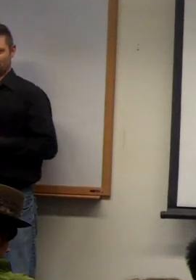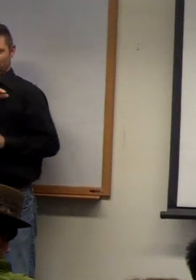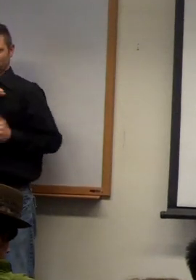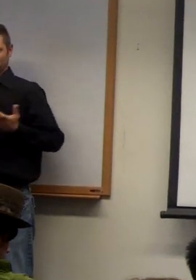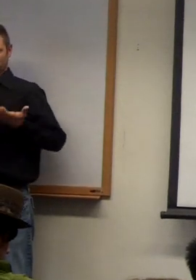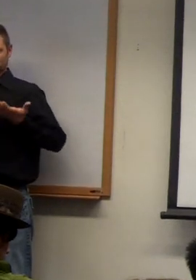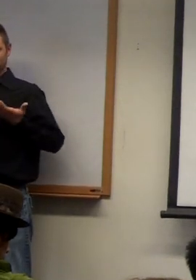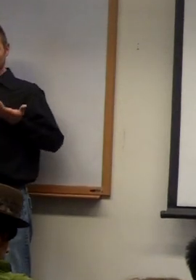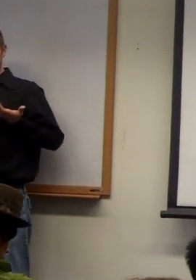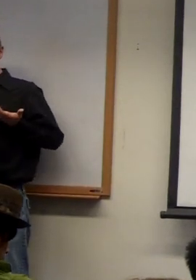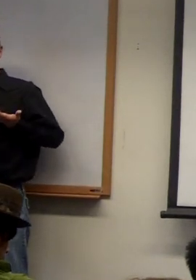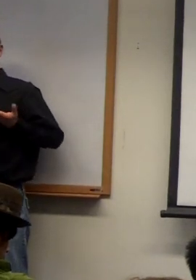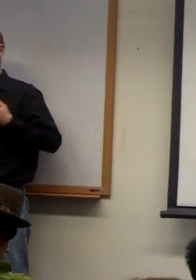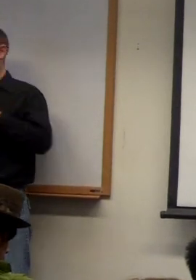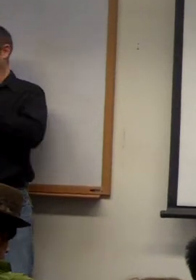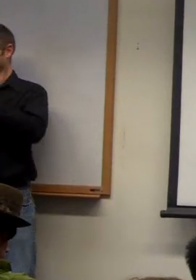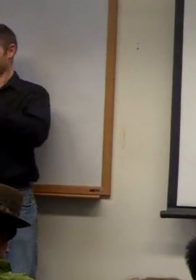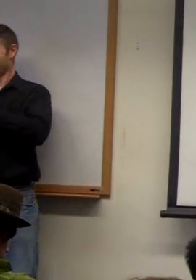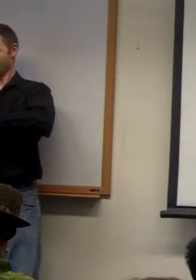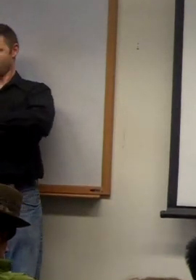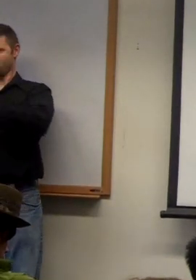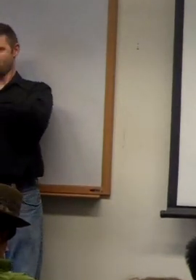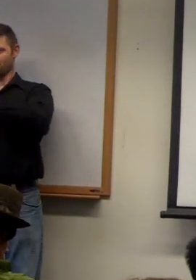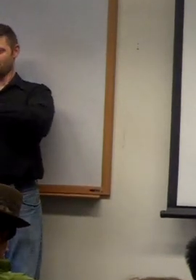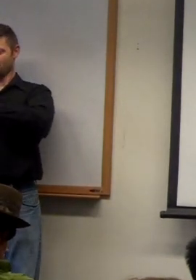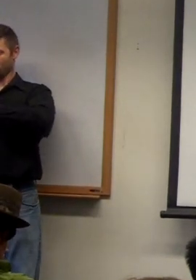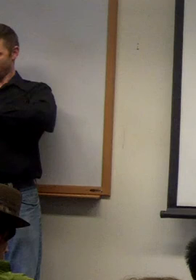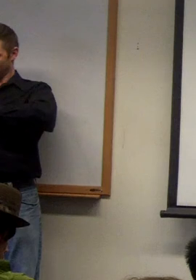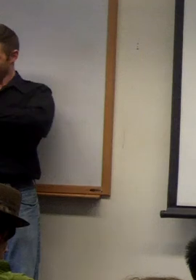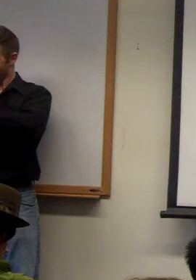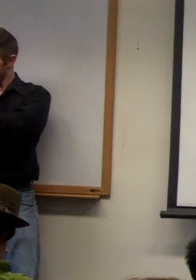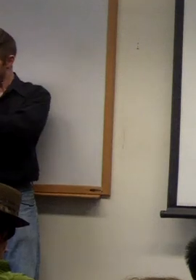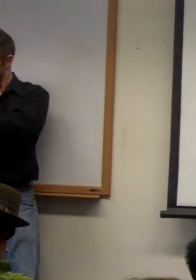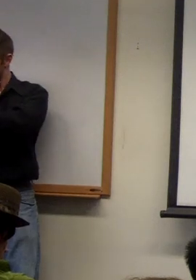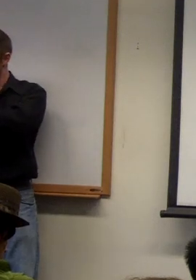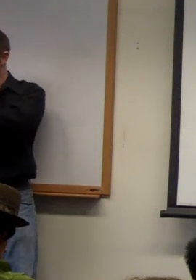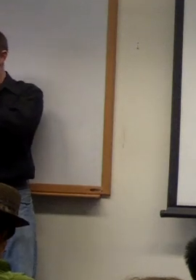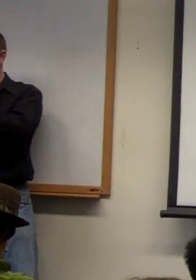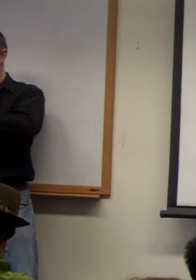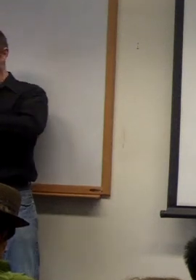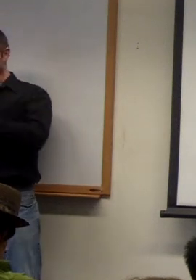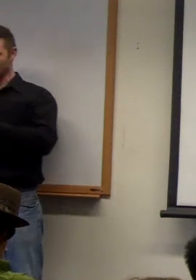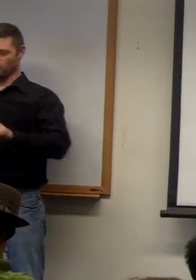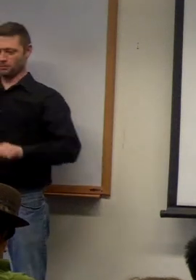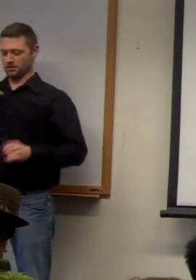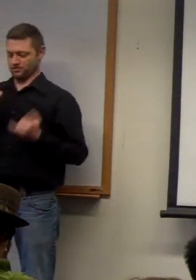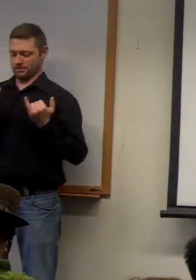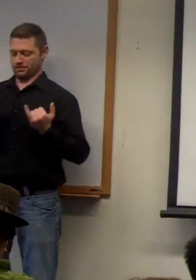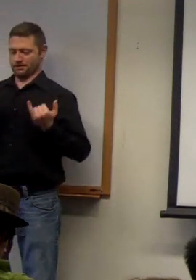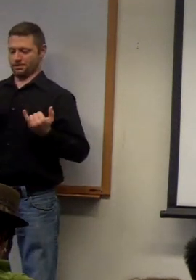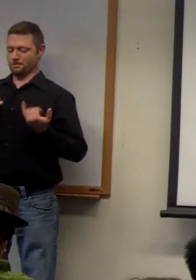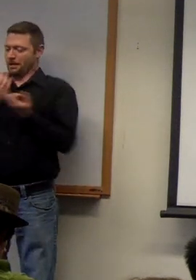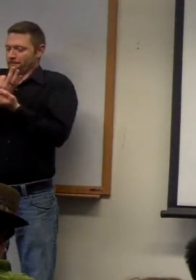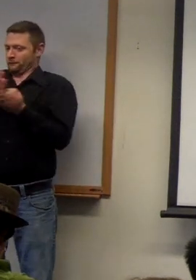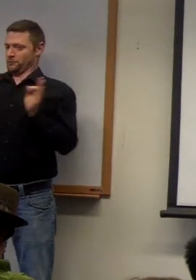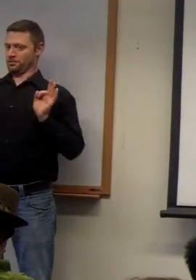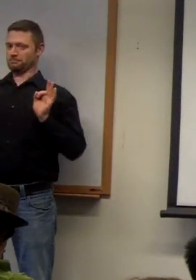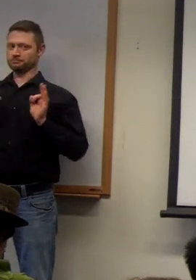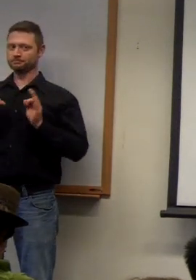Word. Because they did all of that for me. So when we do need, I feel like that needs to be taught.